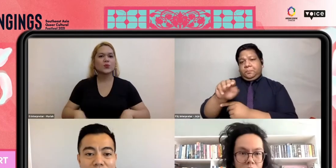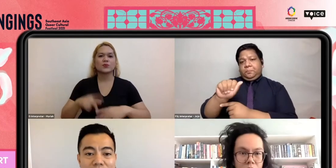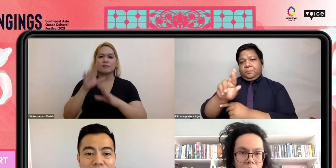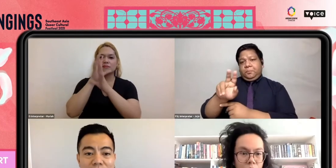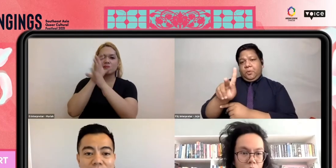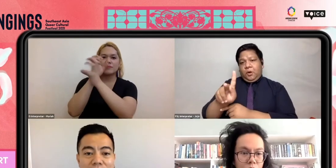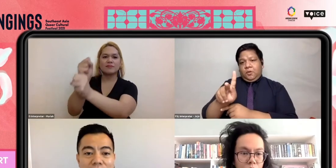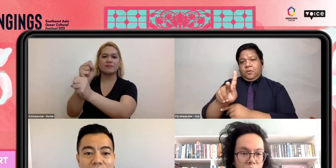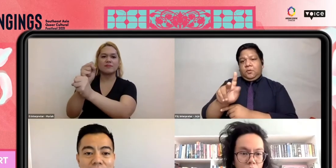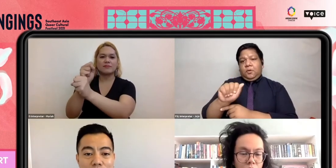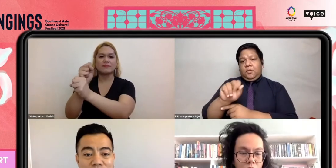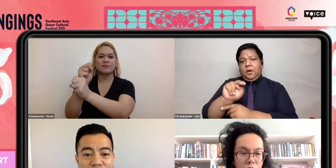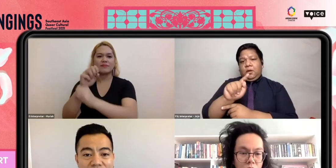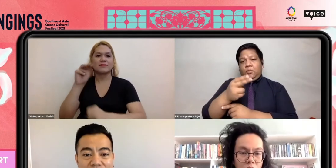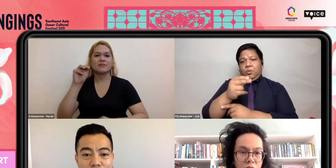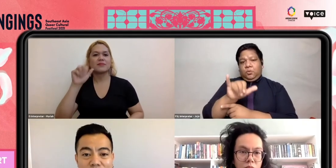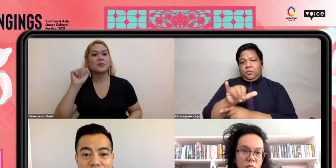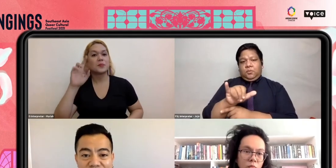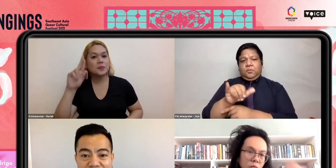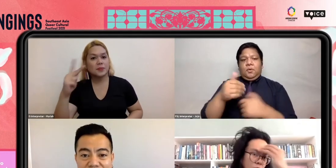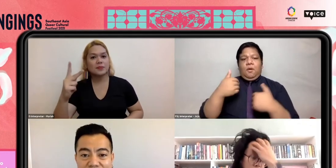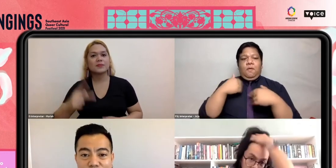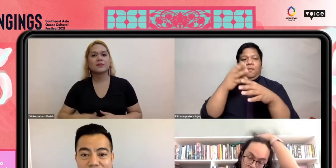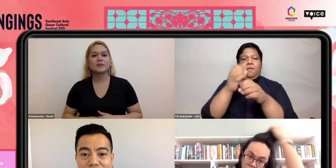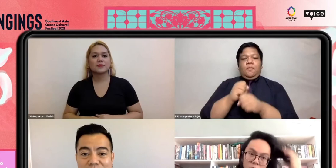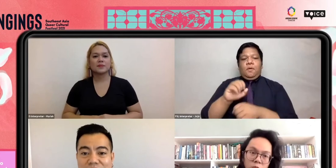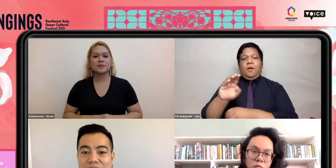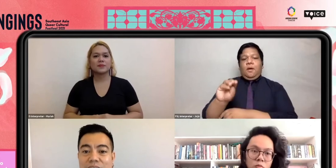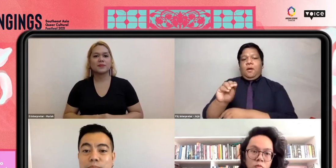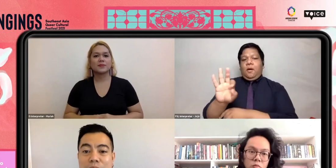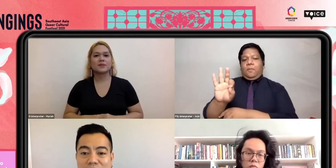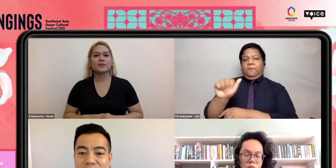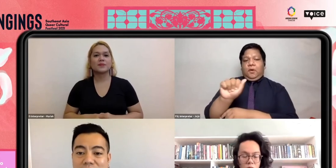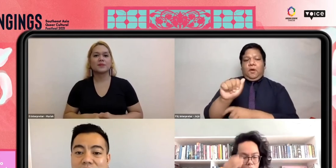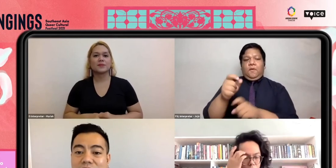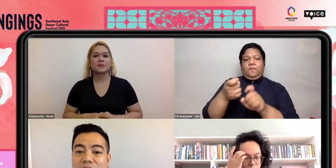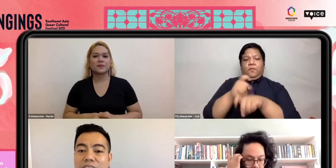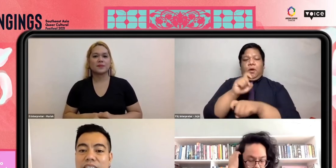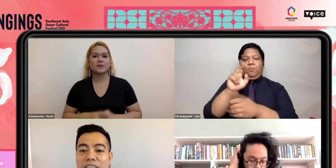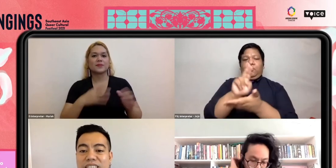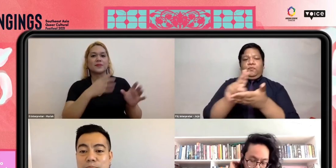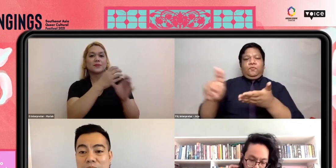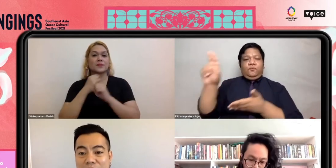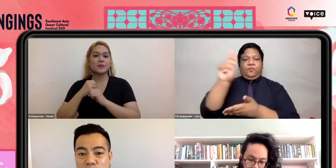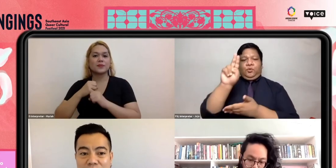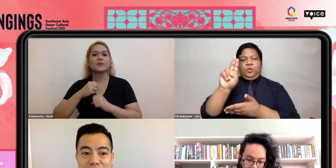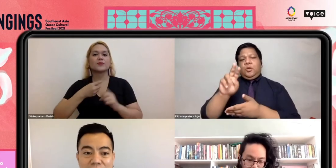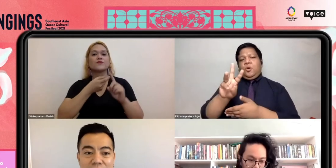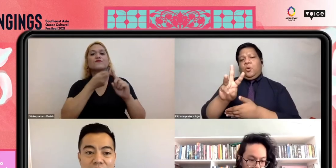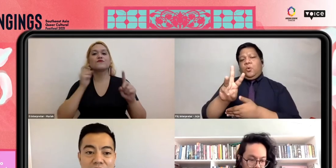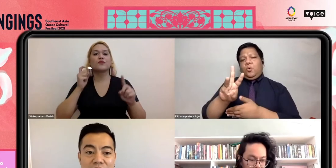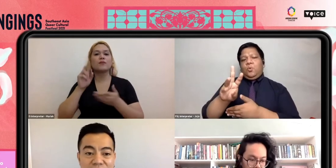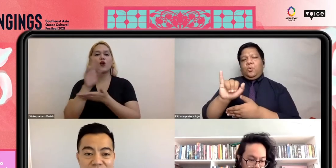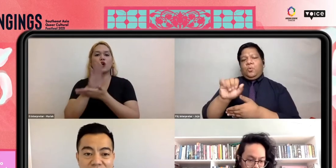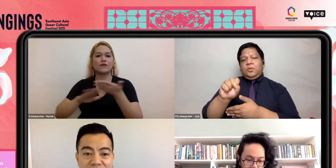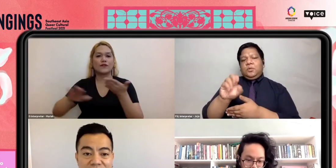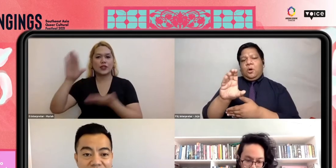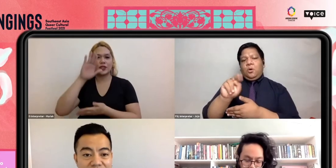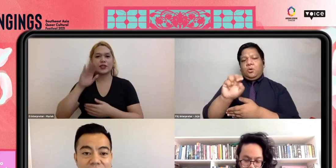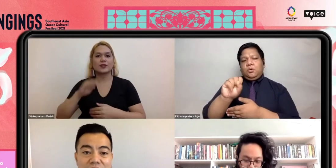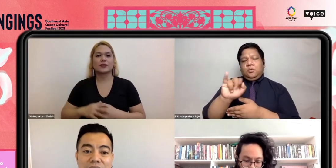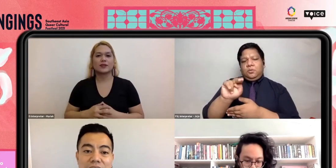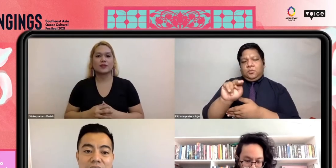he obtained an MFA from the University of Wisconsin in Madison, and is a PhD candidate at the University